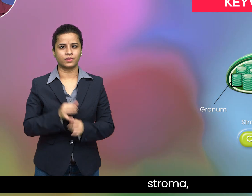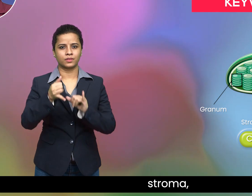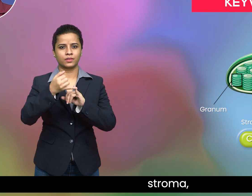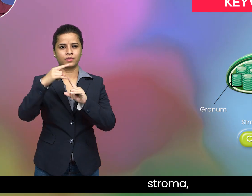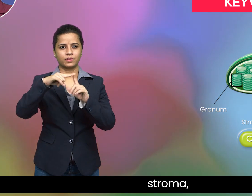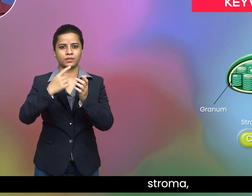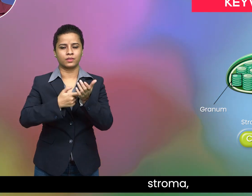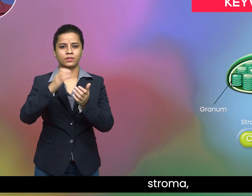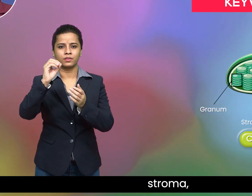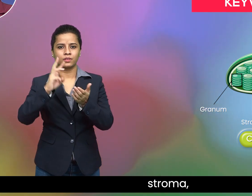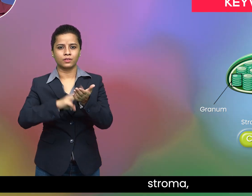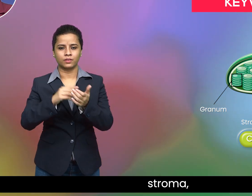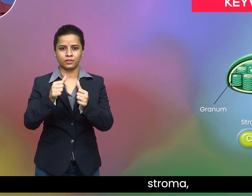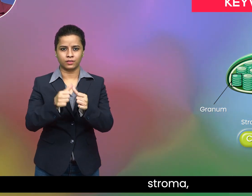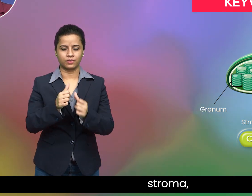stroma,